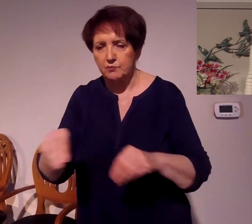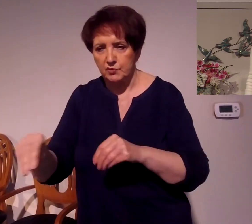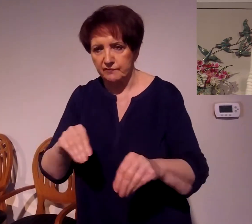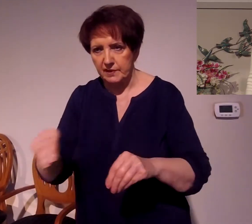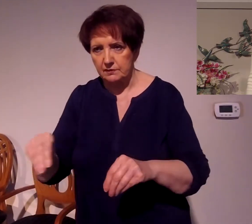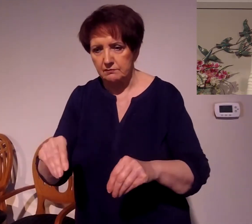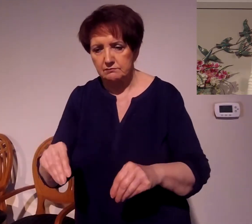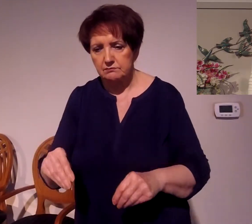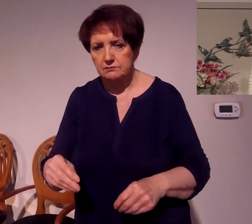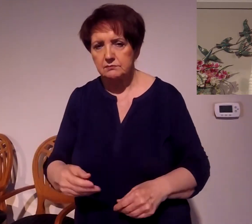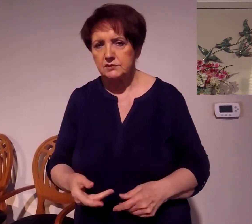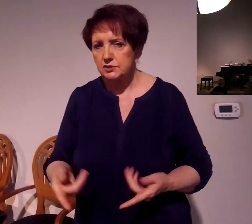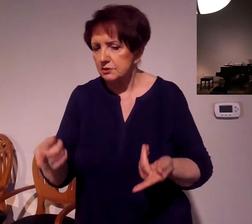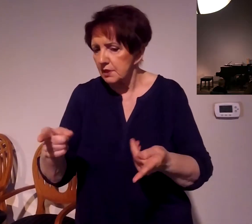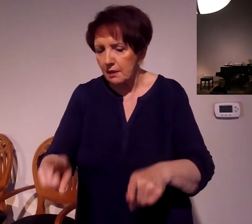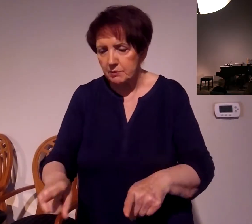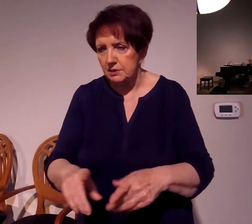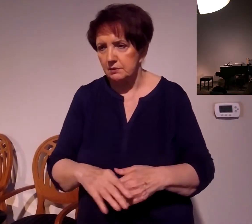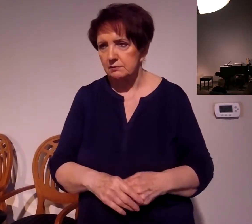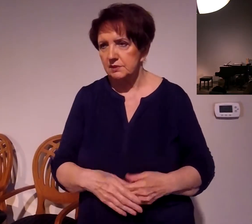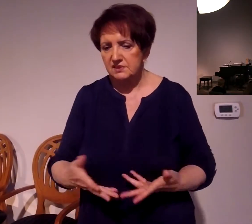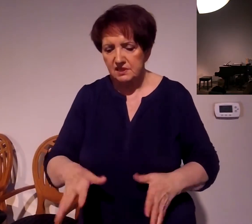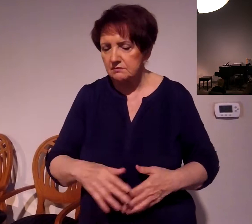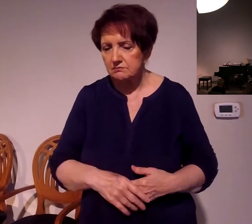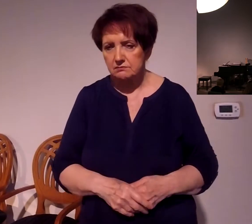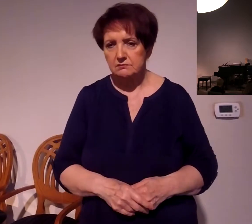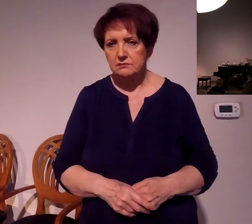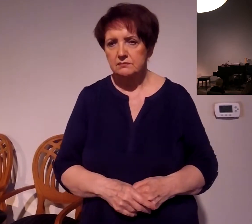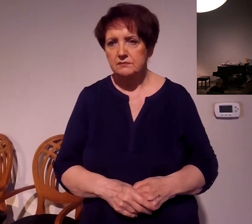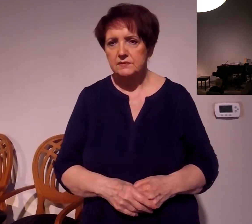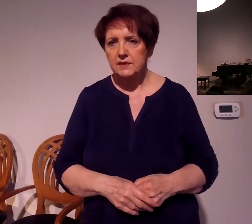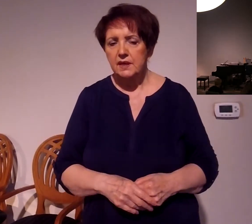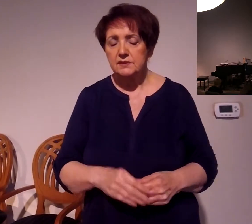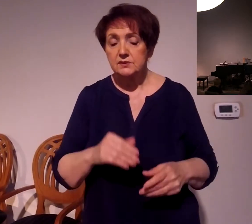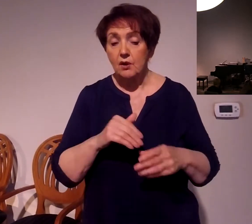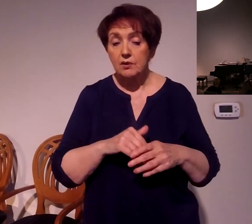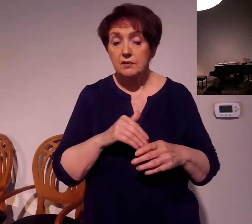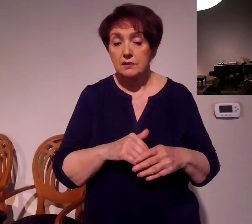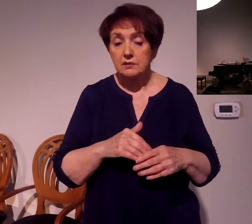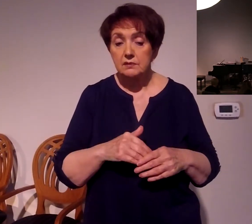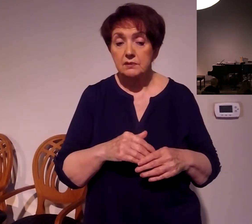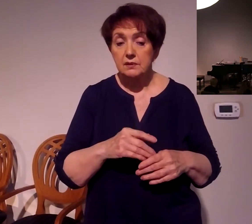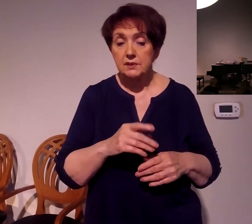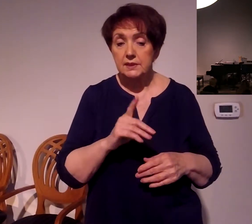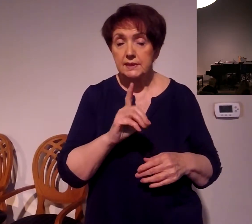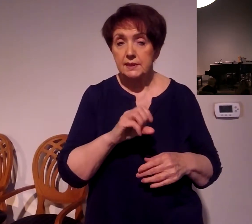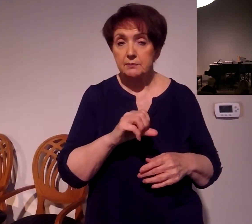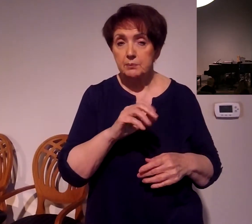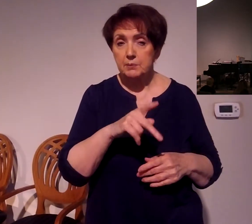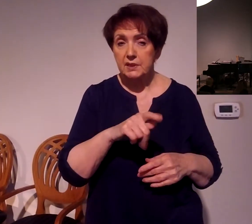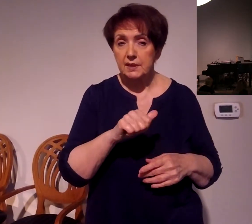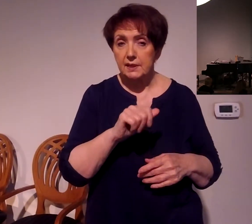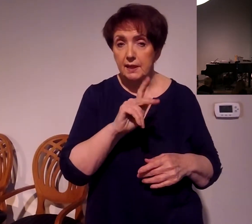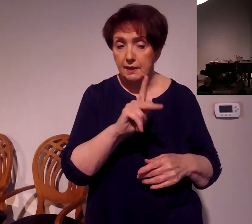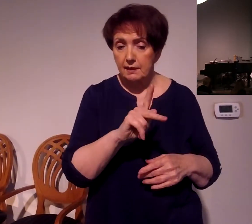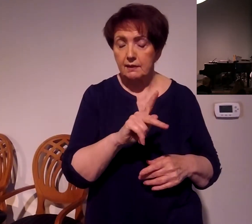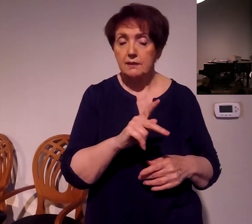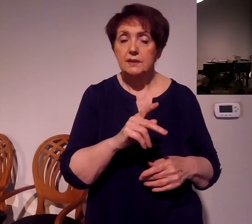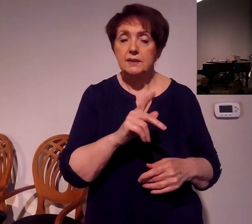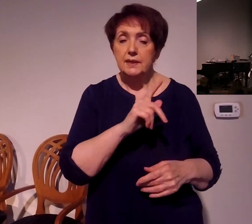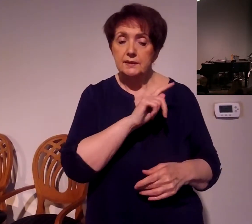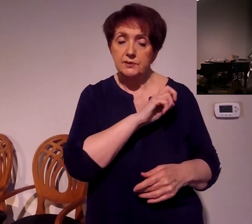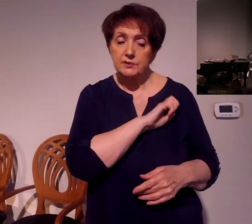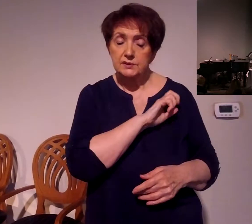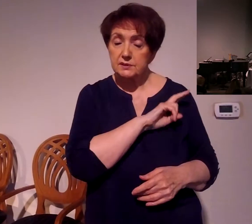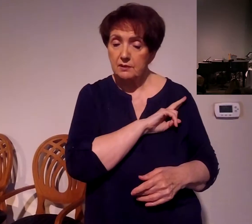just moving. And so in the human being, the thing that Deepak Chopra says, that Thomas Troward says, that the Hindus said